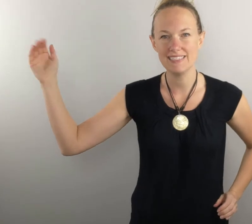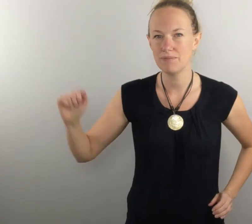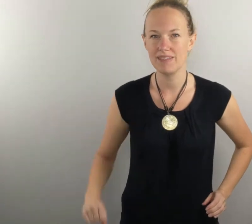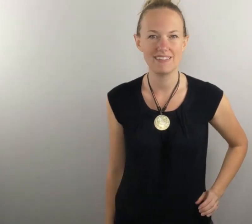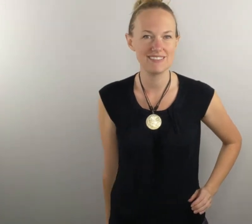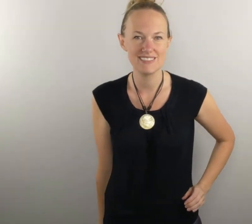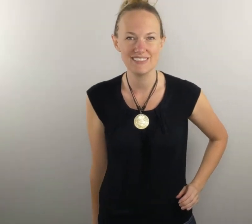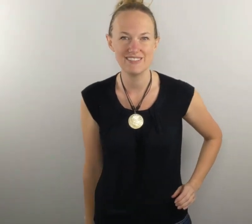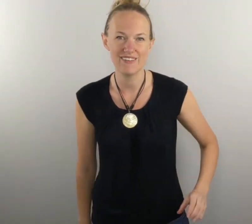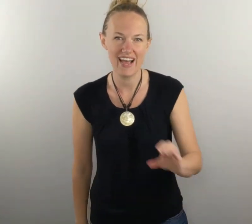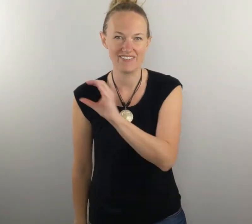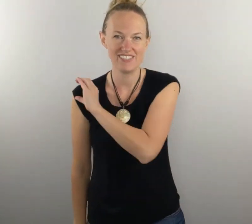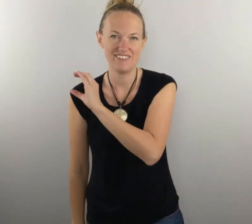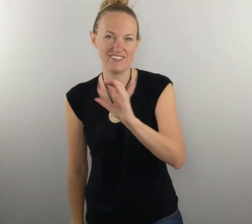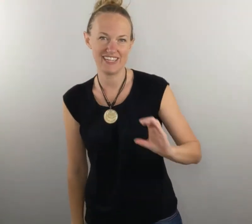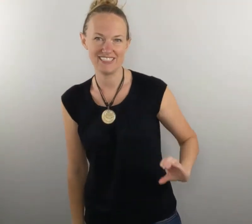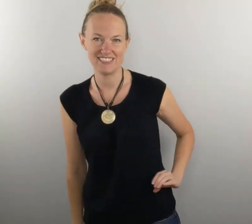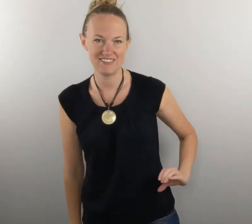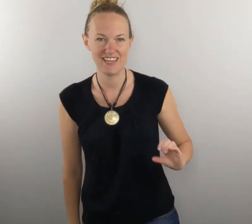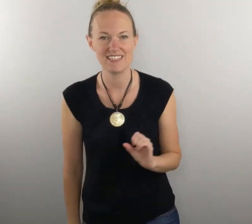but you don't have to. You can just do this.